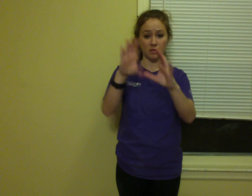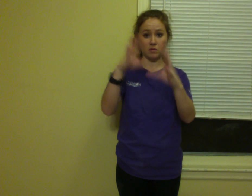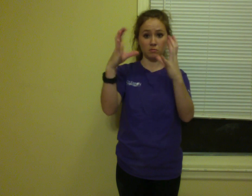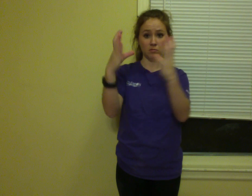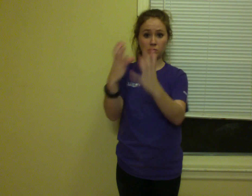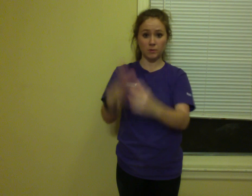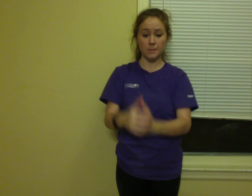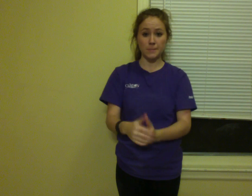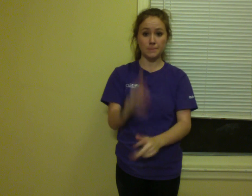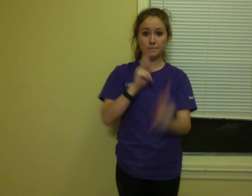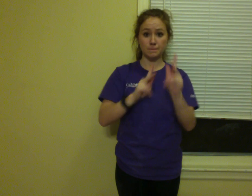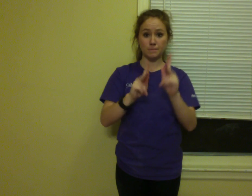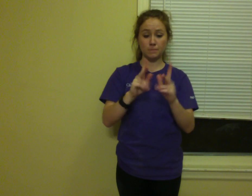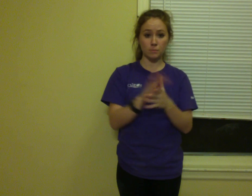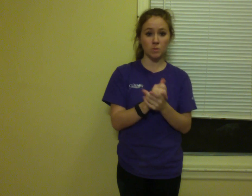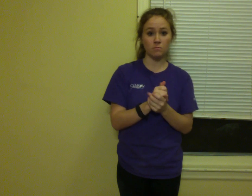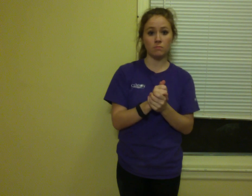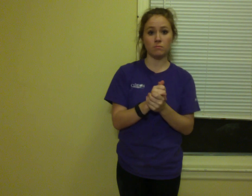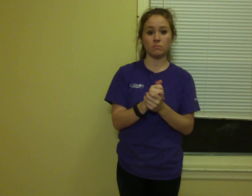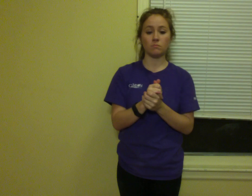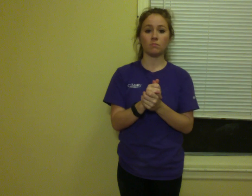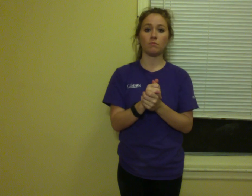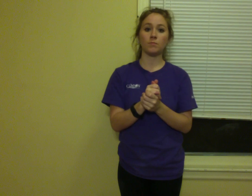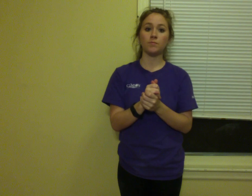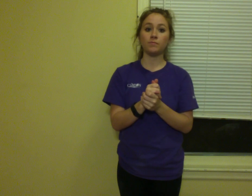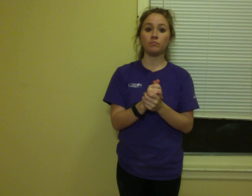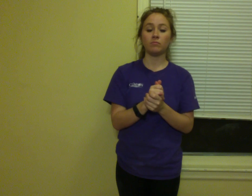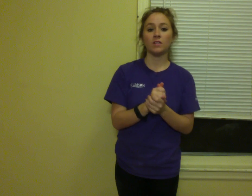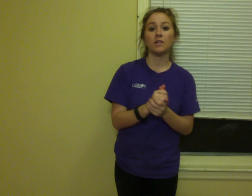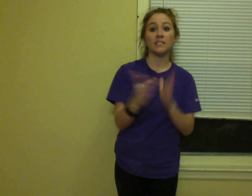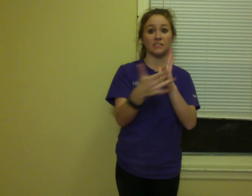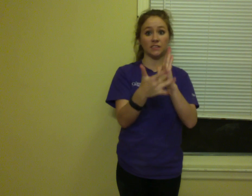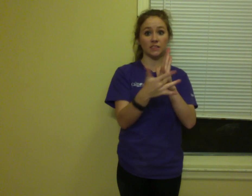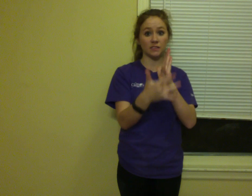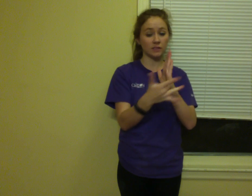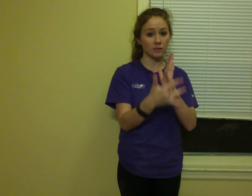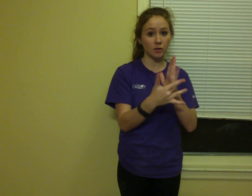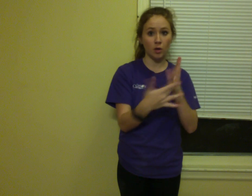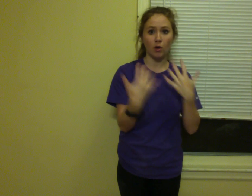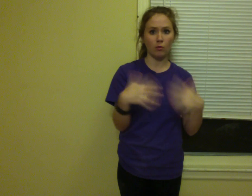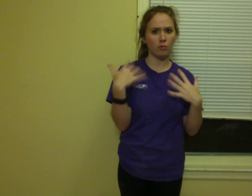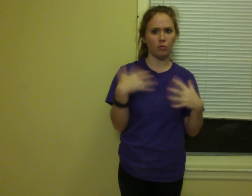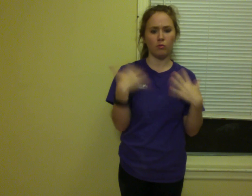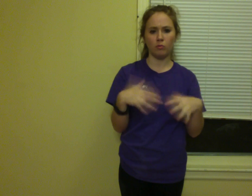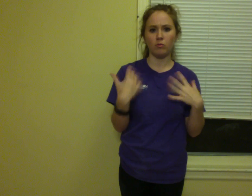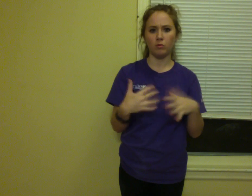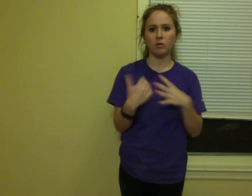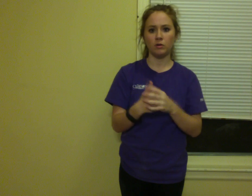In today's world of giant technology, one of democracy's serious problems is how to maintain